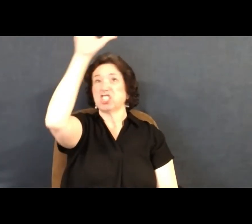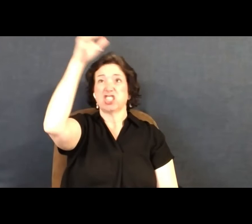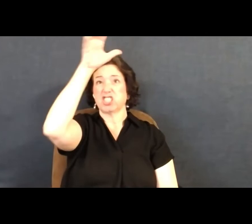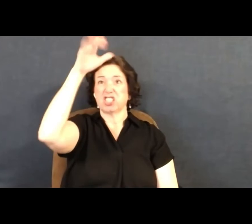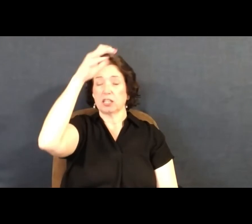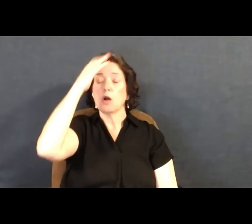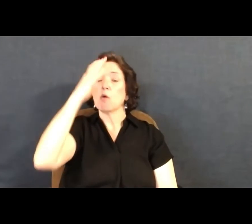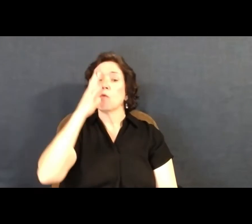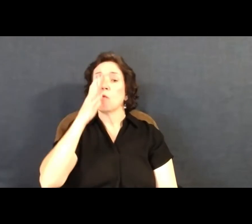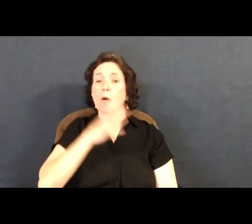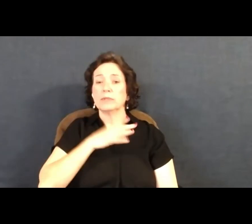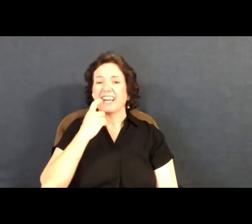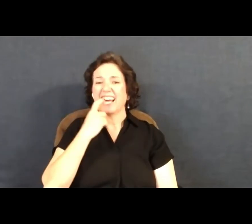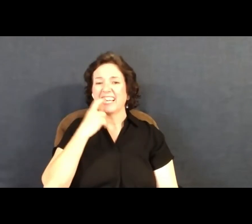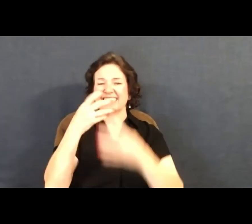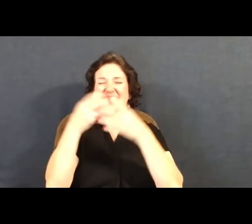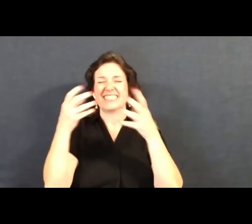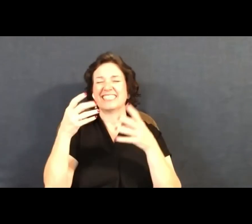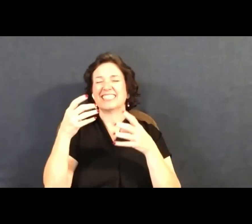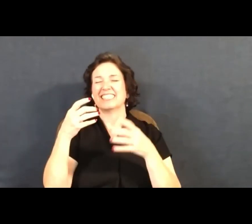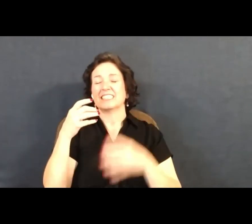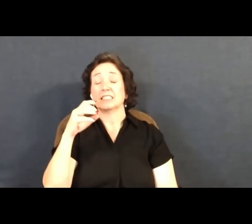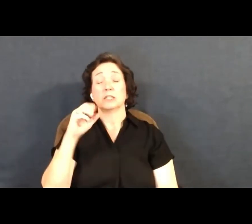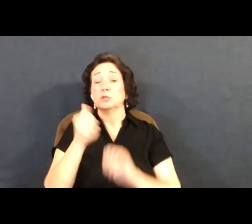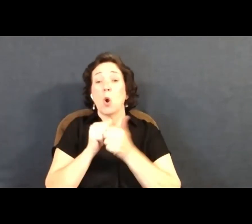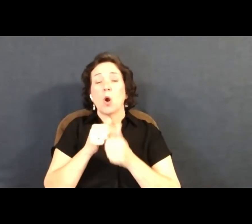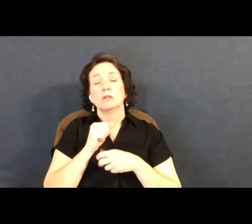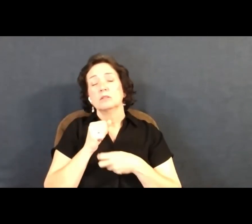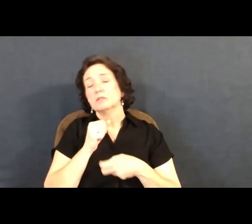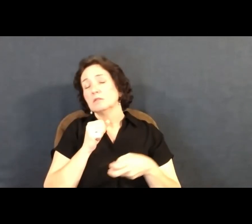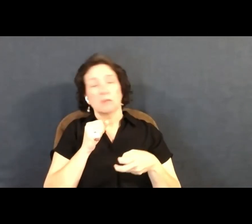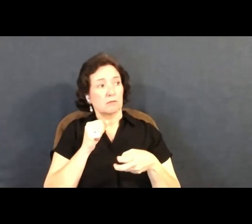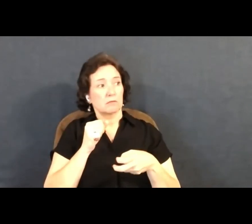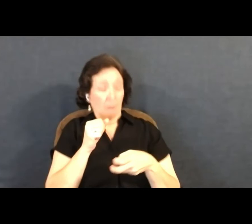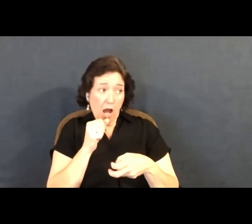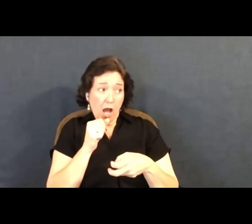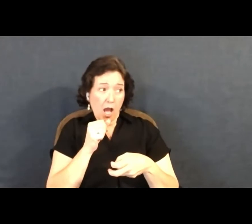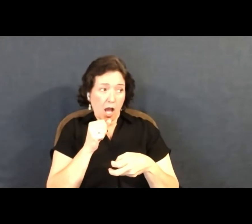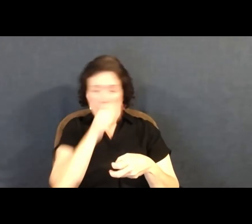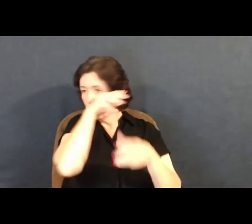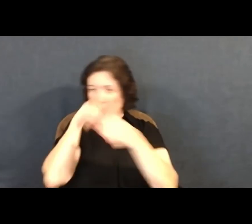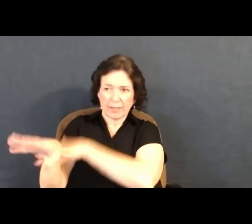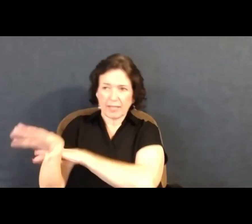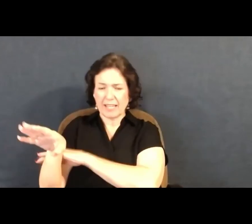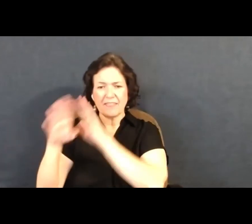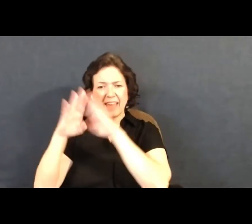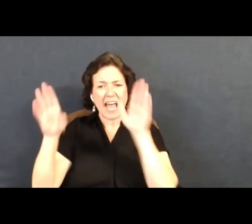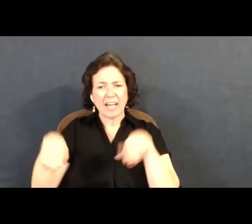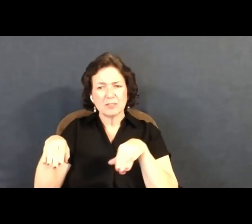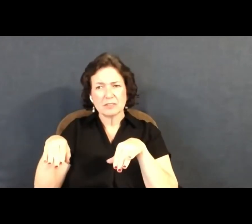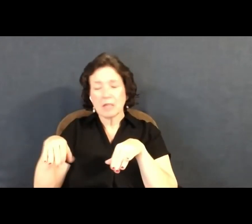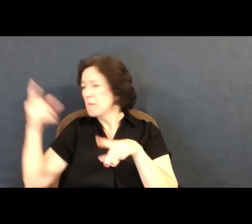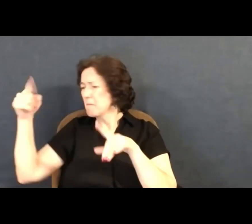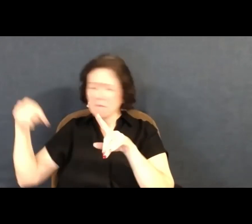windshield. Sport jumps up from under that tree and runs into the house. Runs right back out under